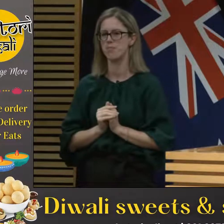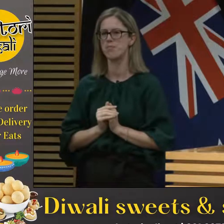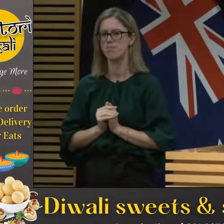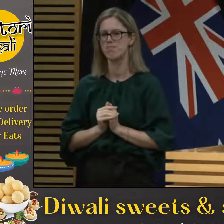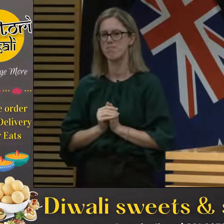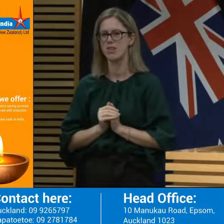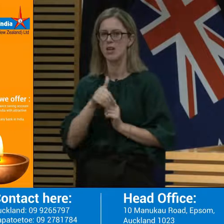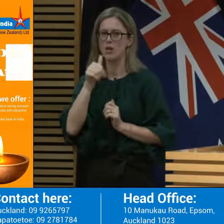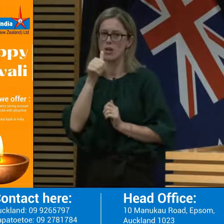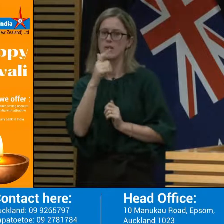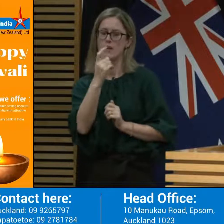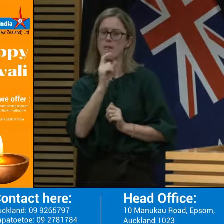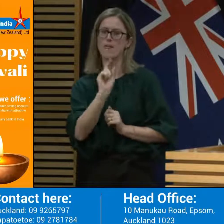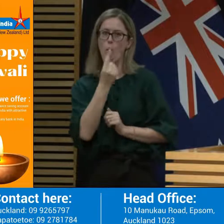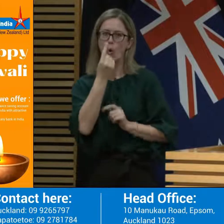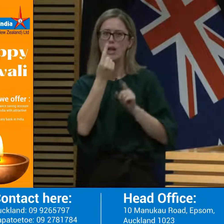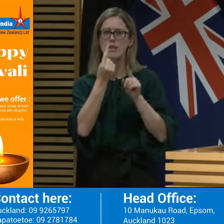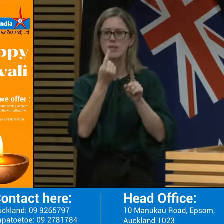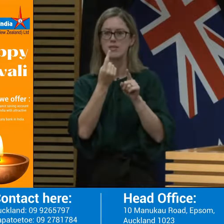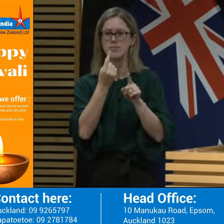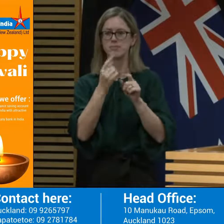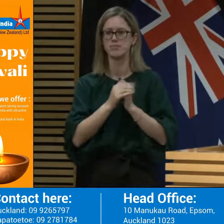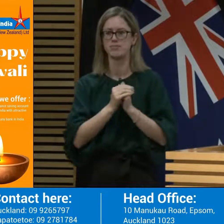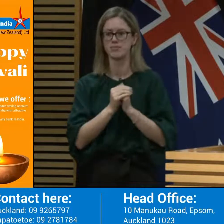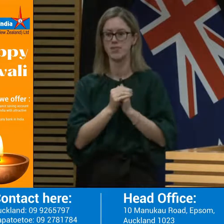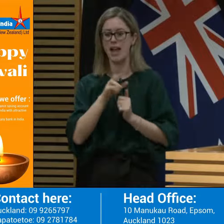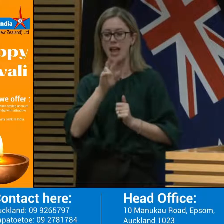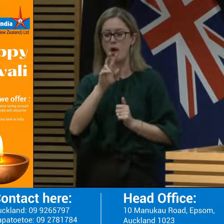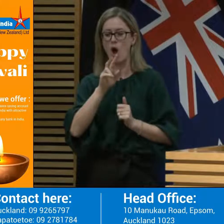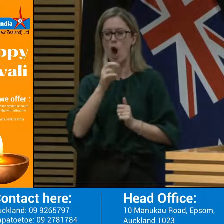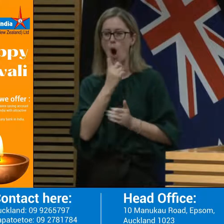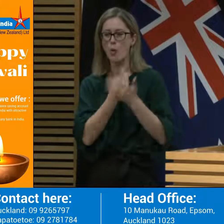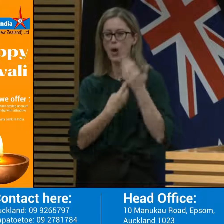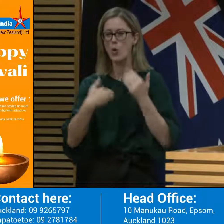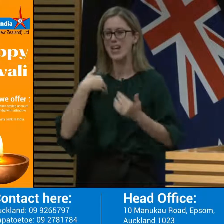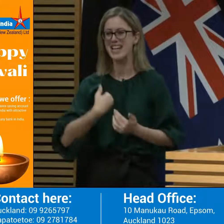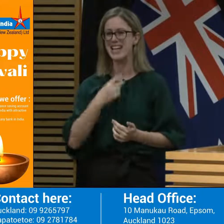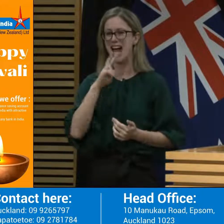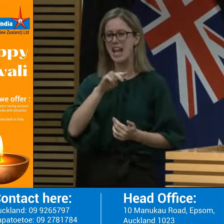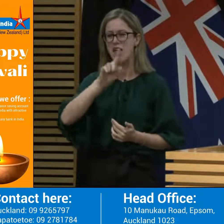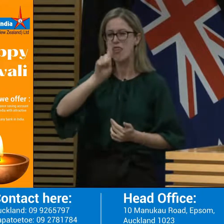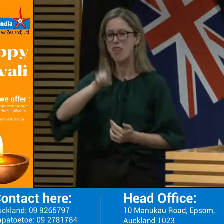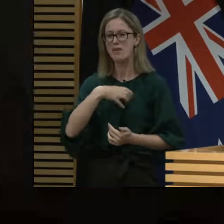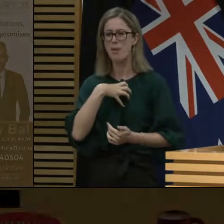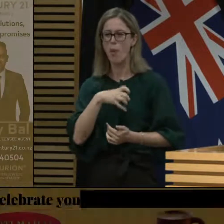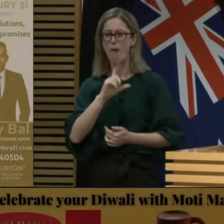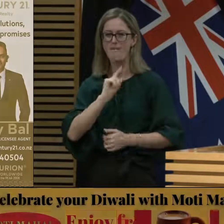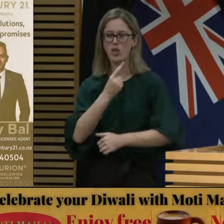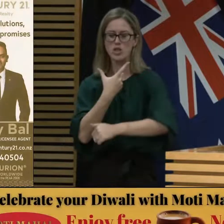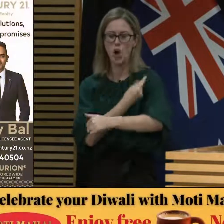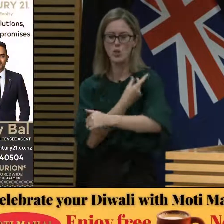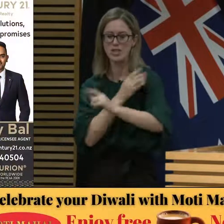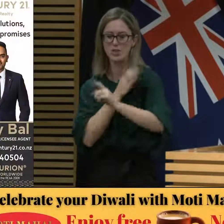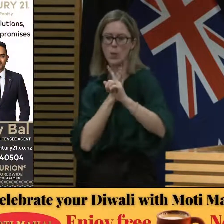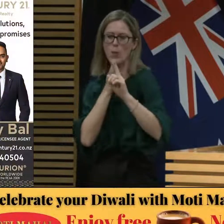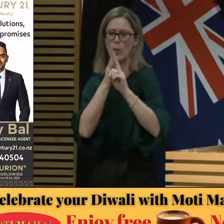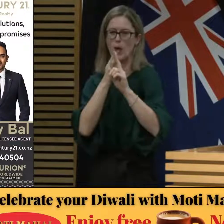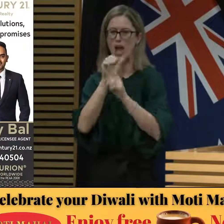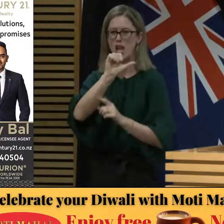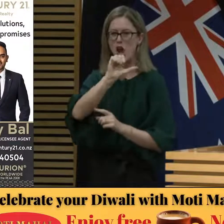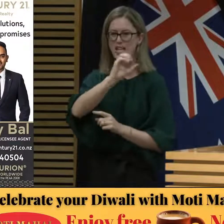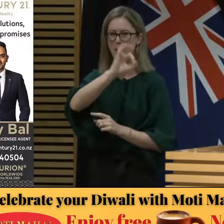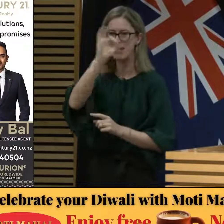means for Auckland. There are now just 11,000 first doses shy of hitting 90% vaccination